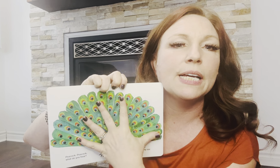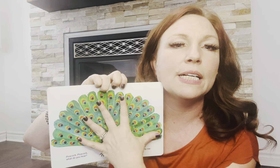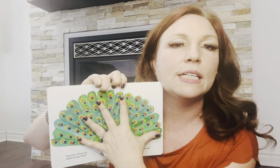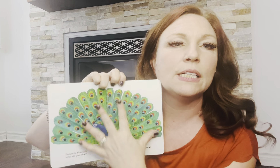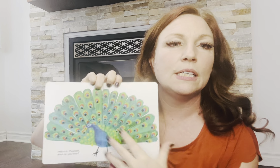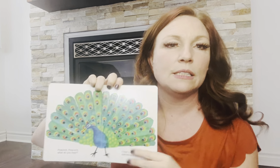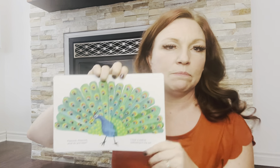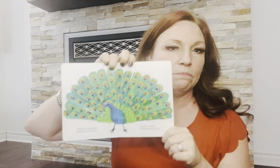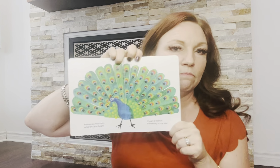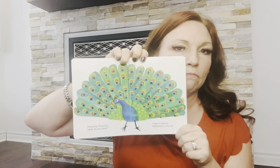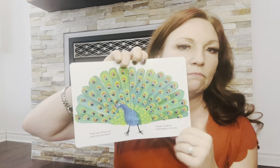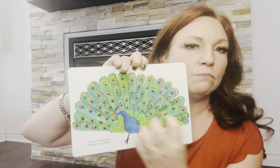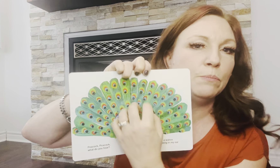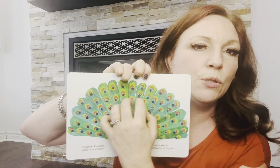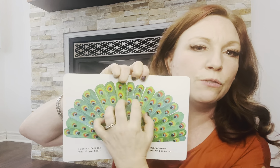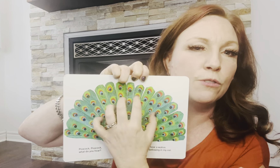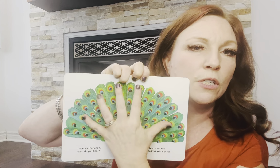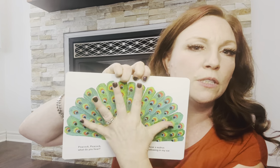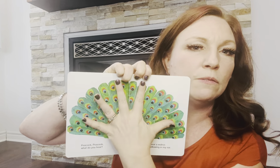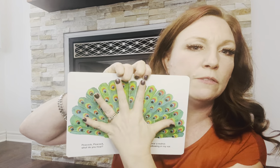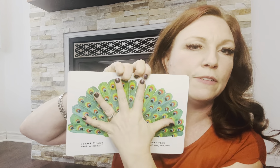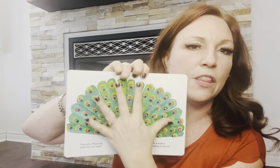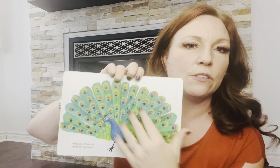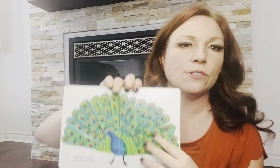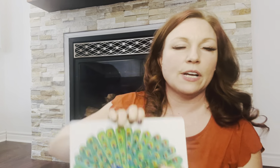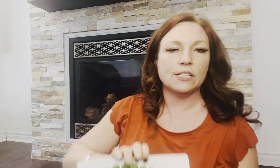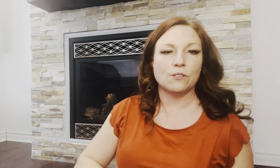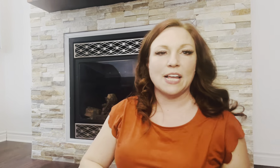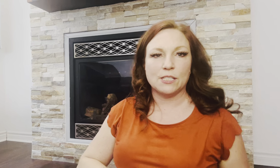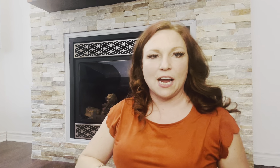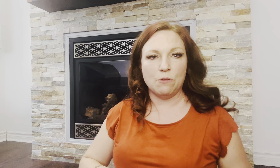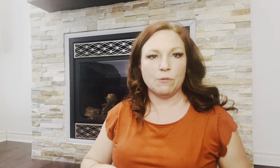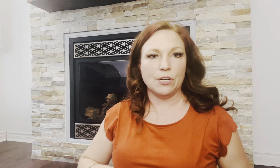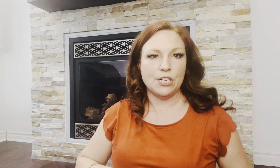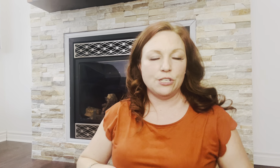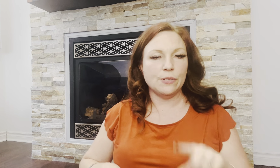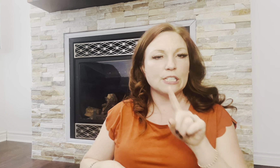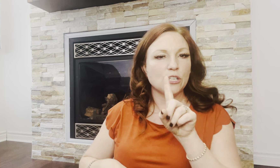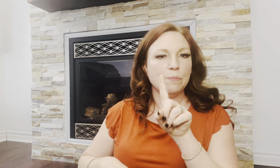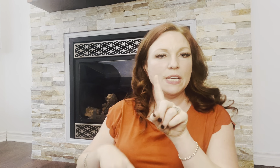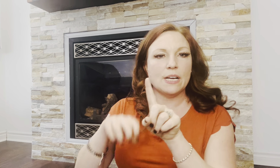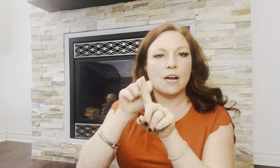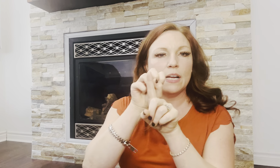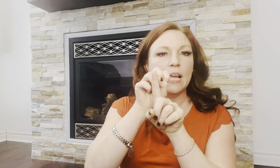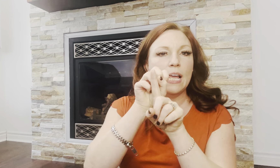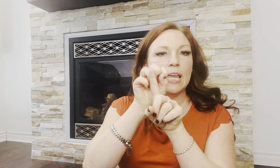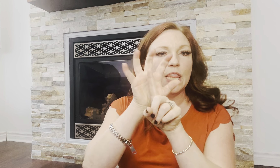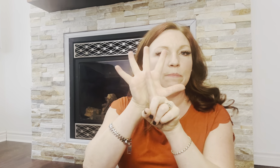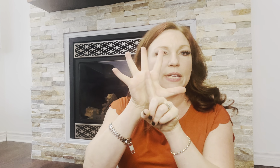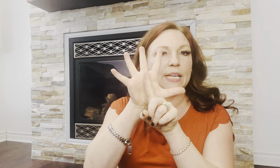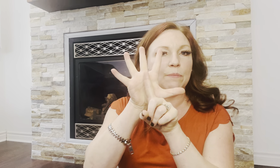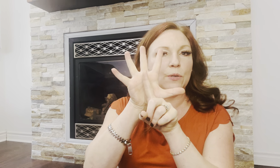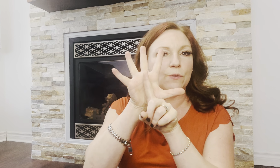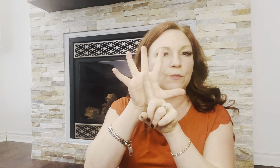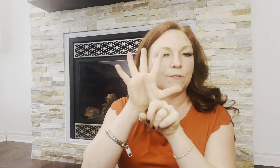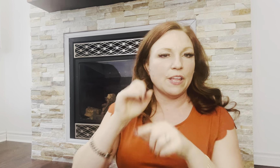big, beautiful feathers, okay? So that's kind of what we're gonna do. Here's our peacock and the big, beautiful